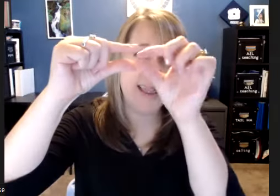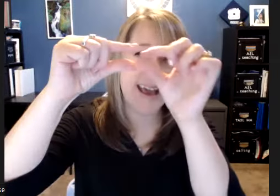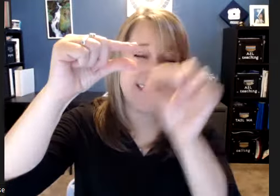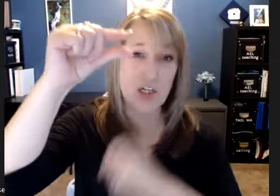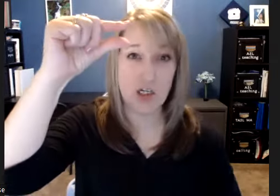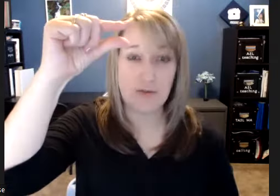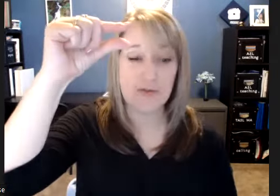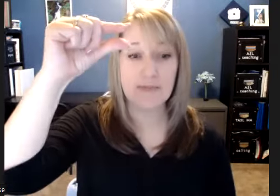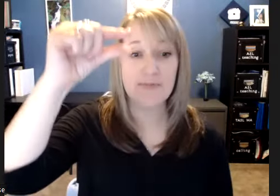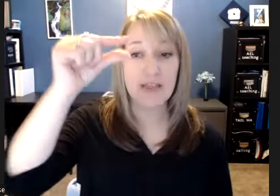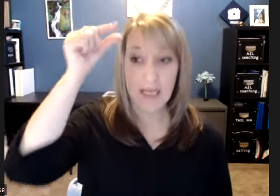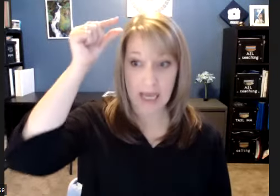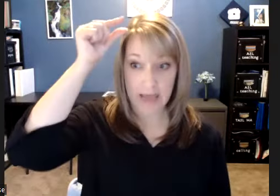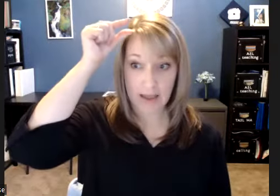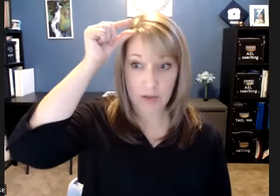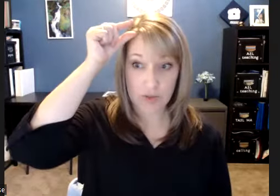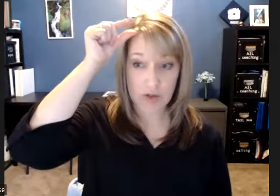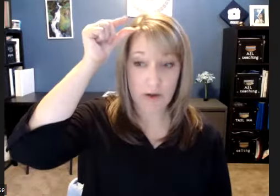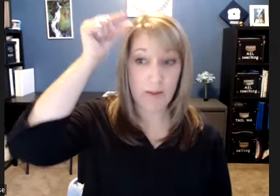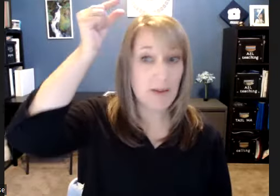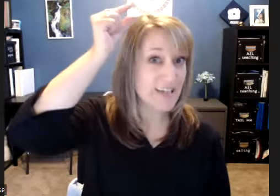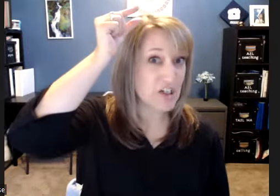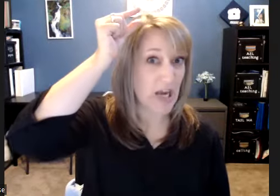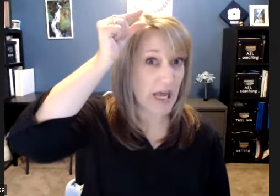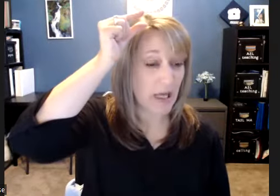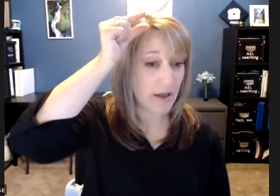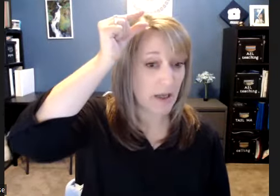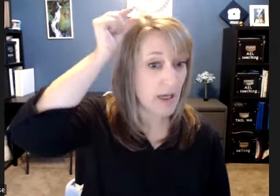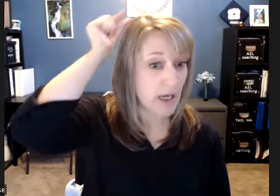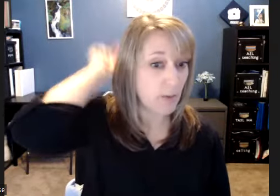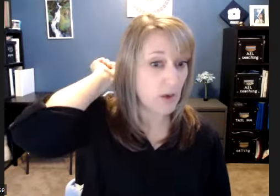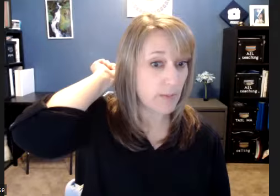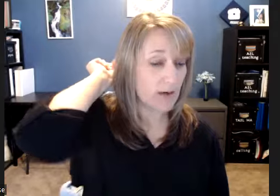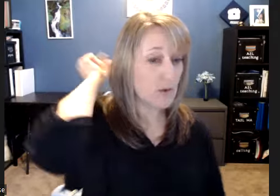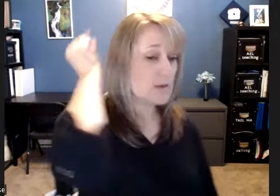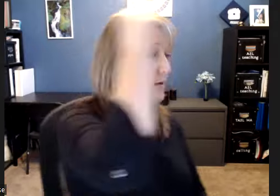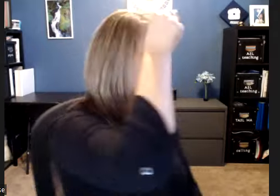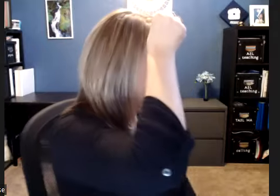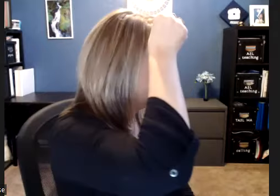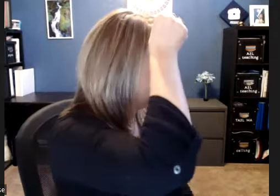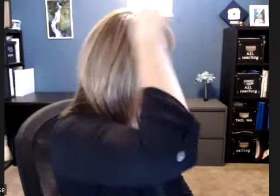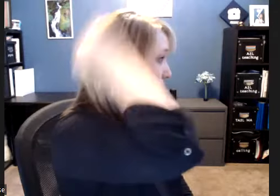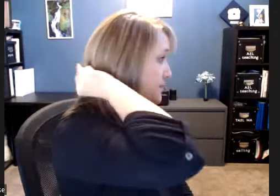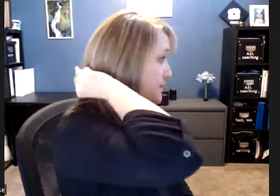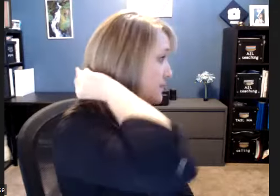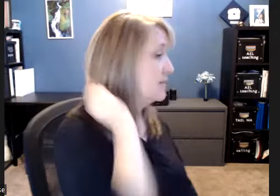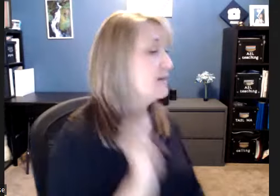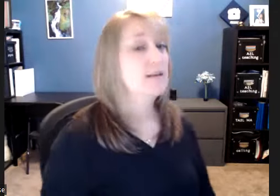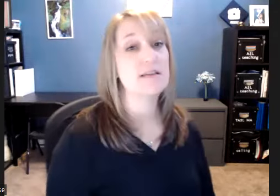that tall, right? And then you put your thumb near your head and work backwards. So this